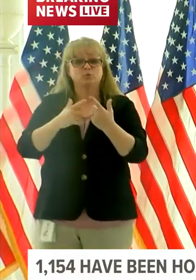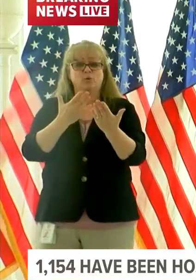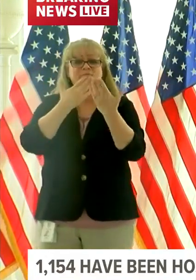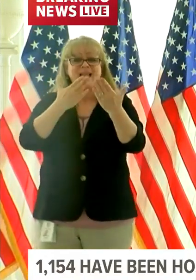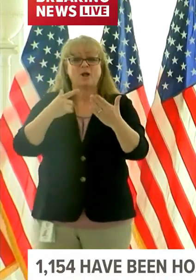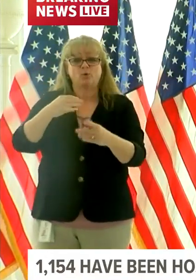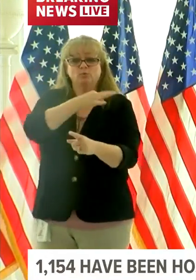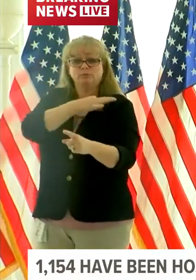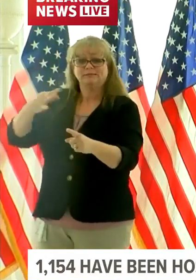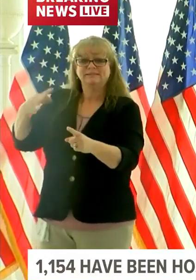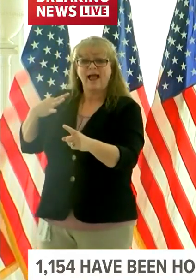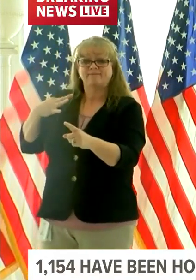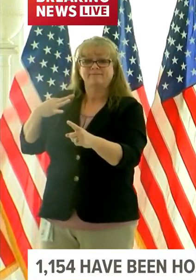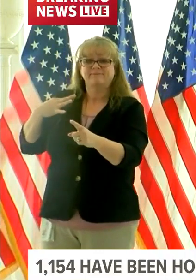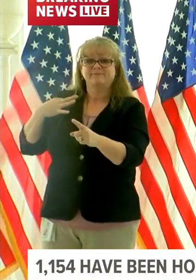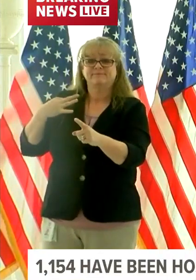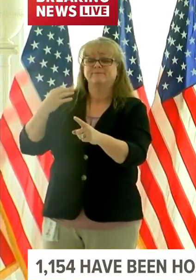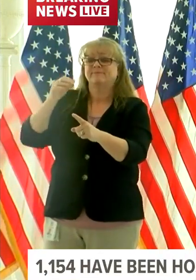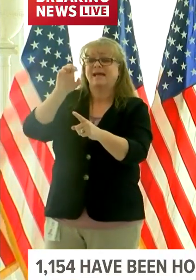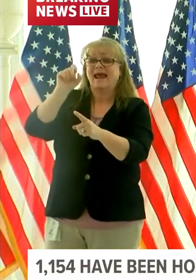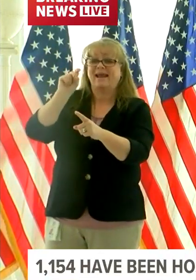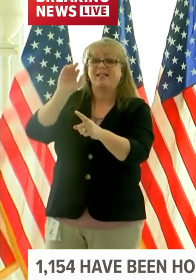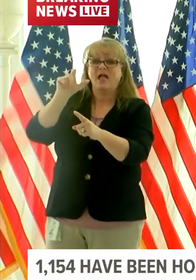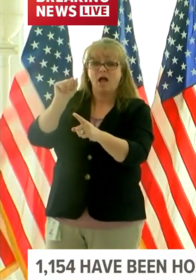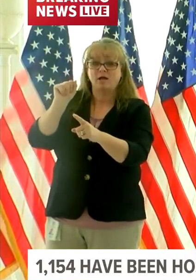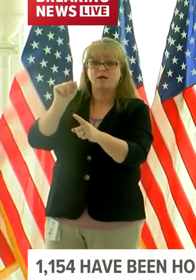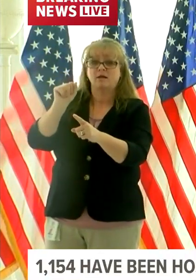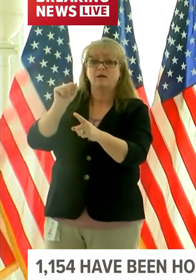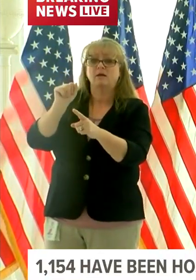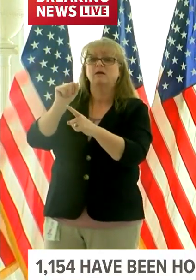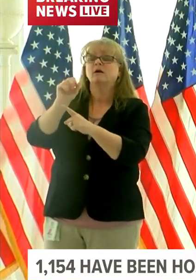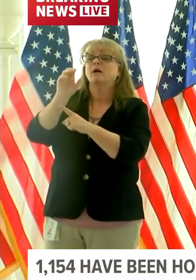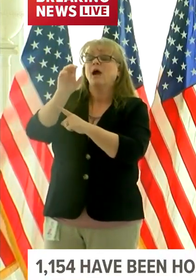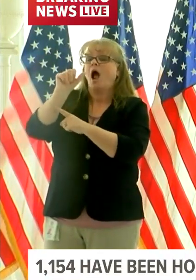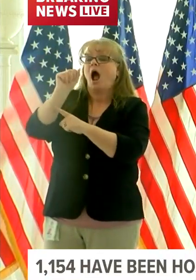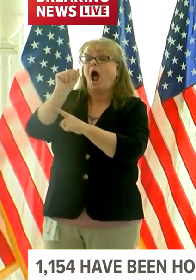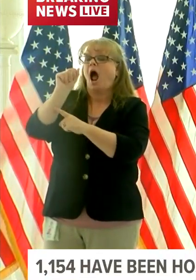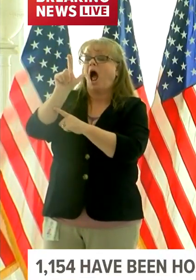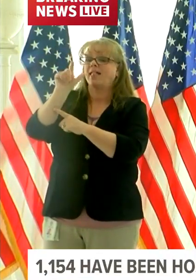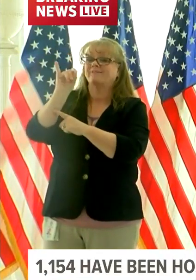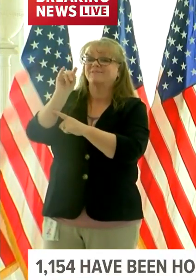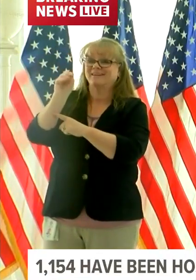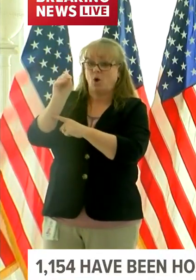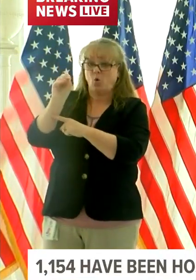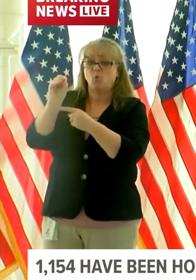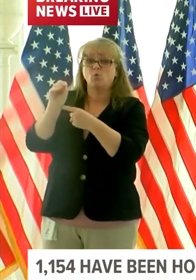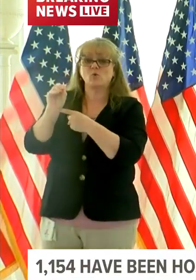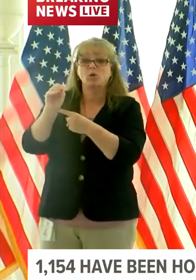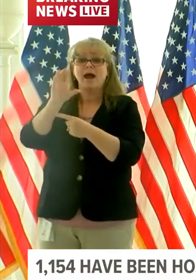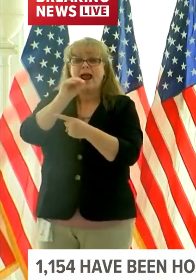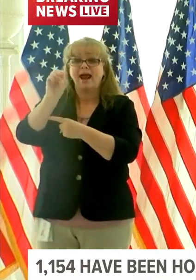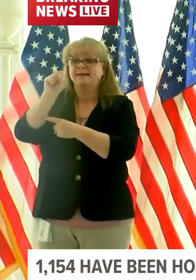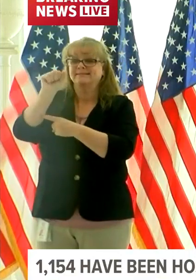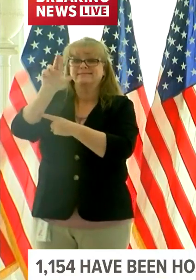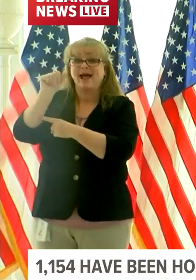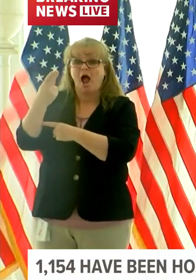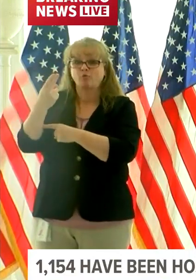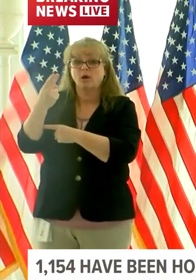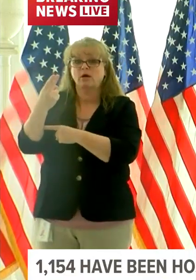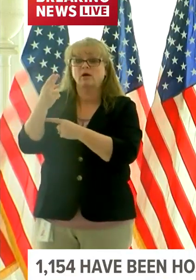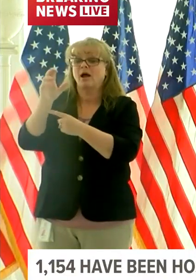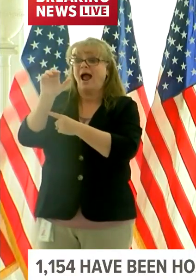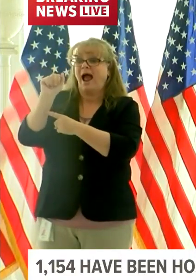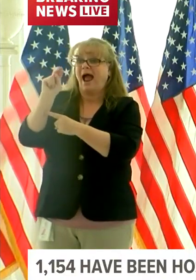the helpcoloradonow.org work. Colorado has really risen to the occasion. And I also want to